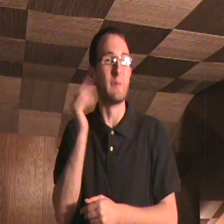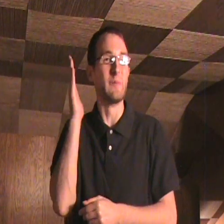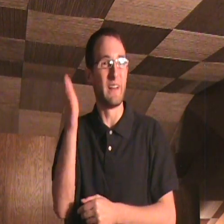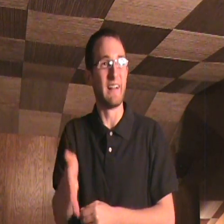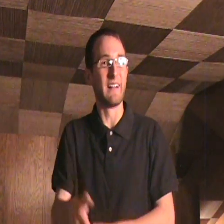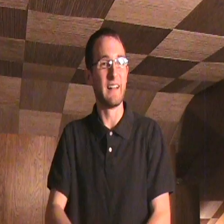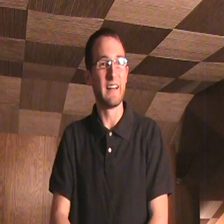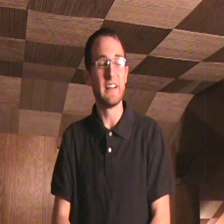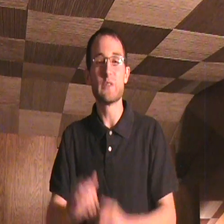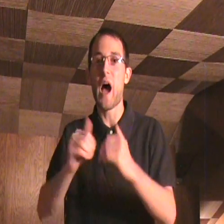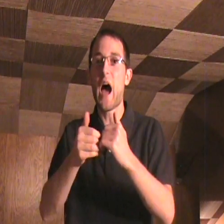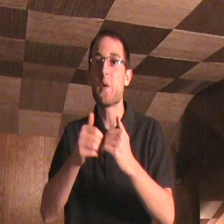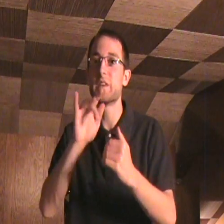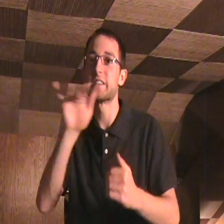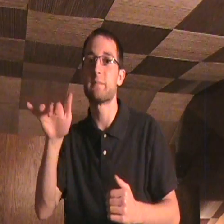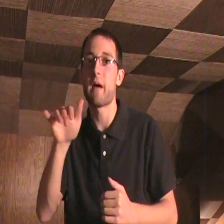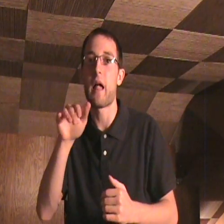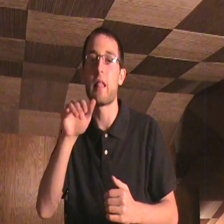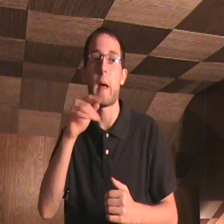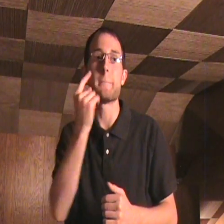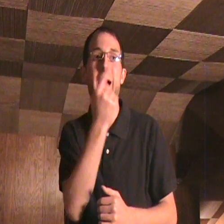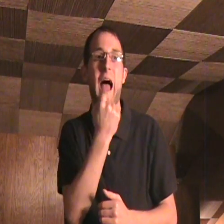we spell mouth?